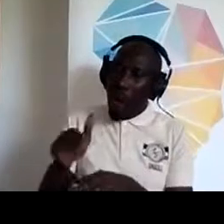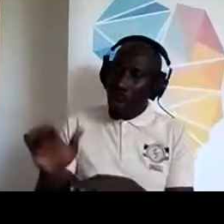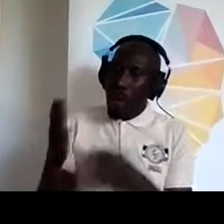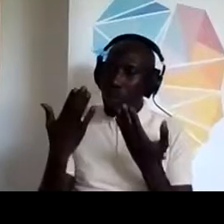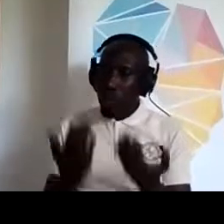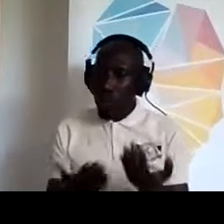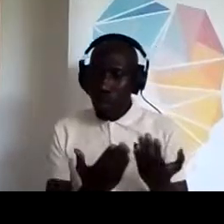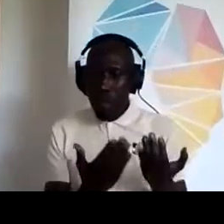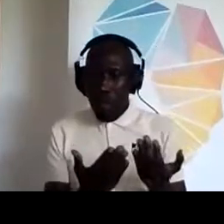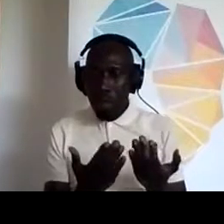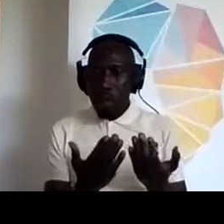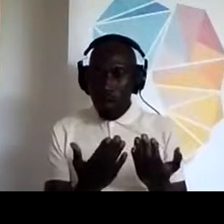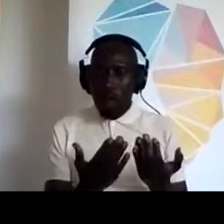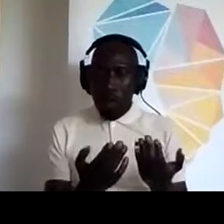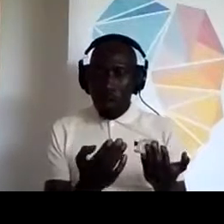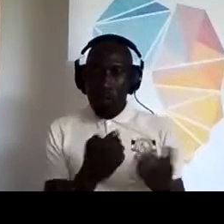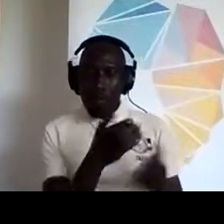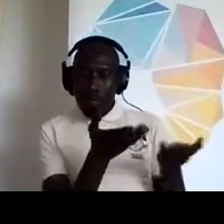these